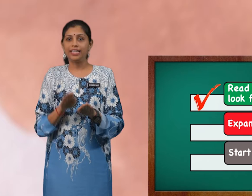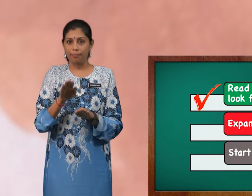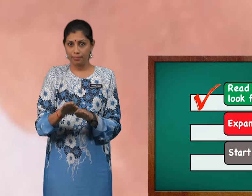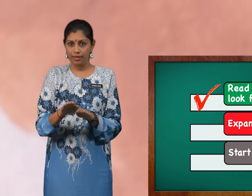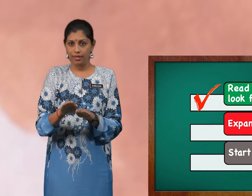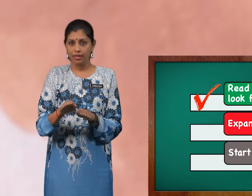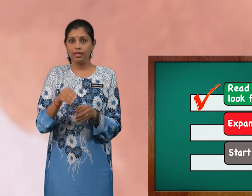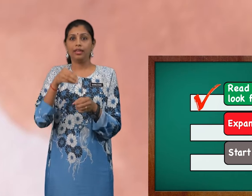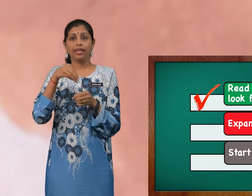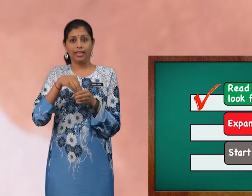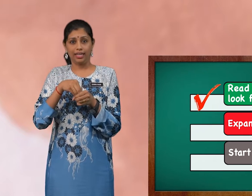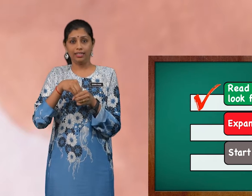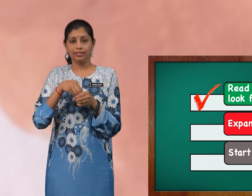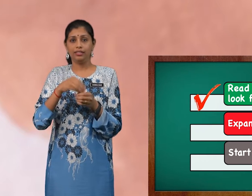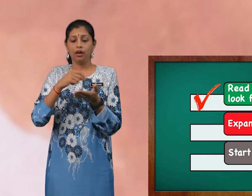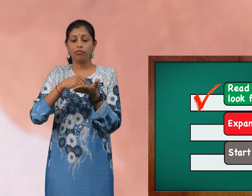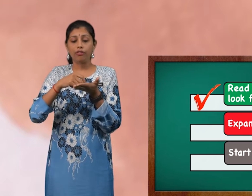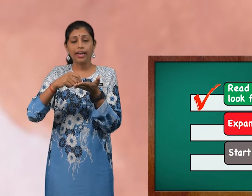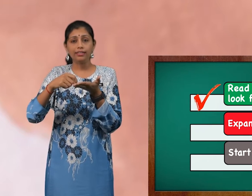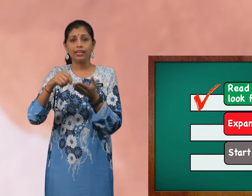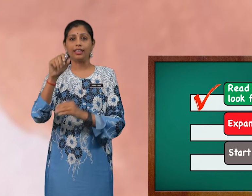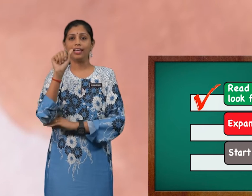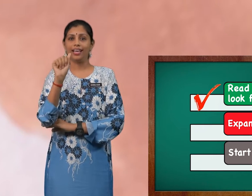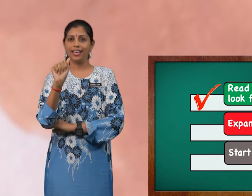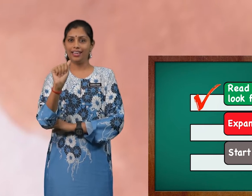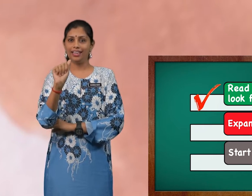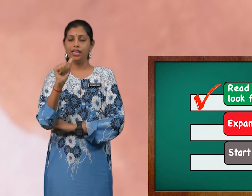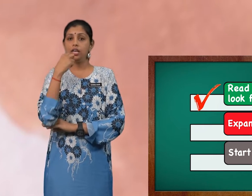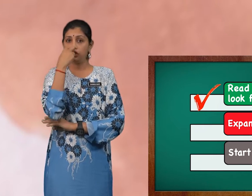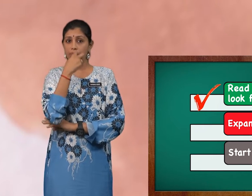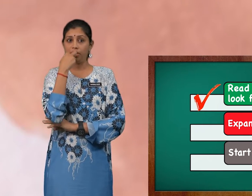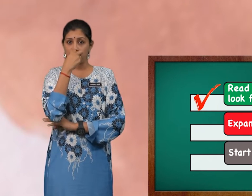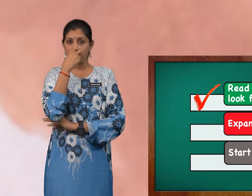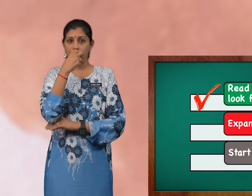step in writing a speech.